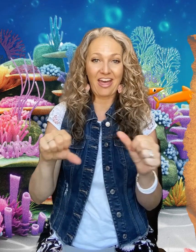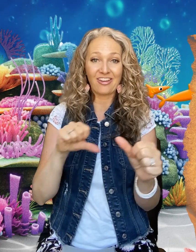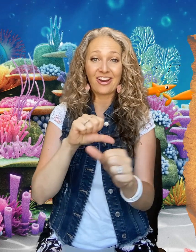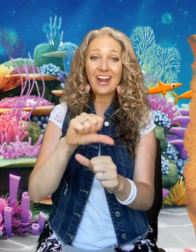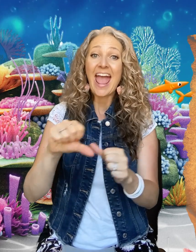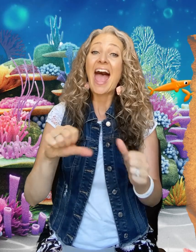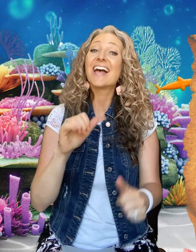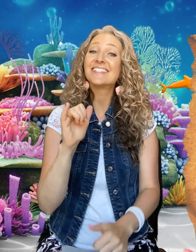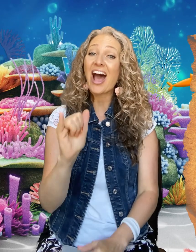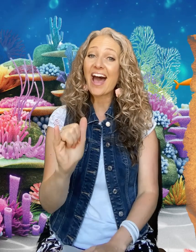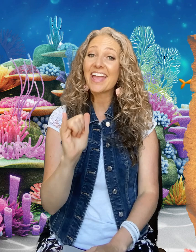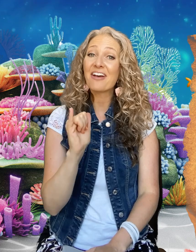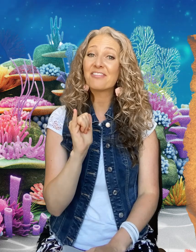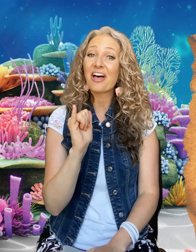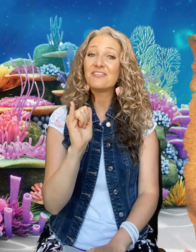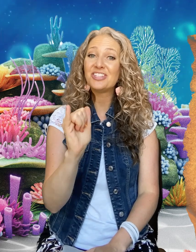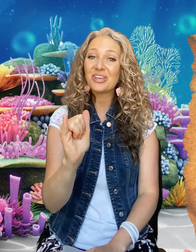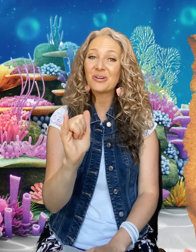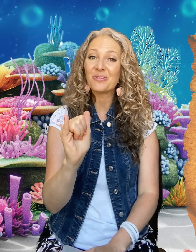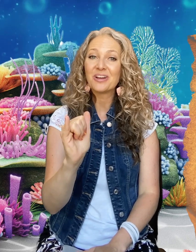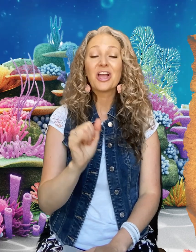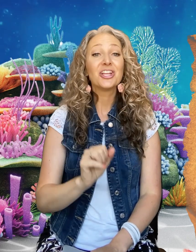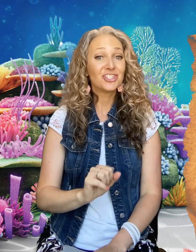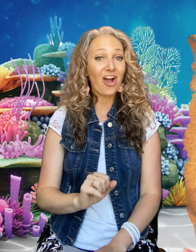another as I have loved you. John